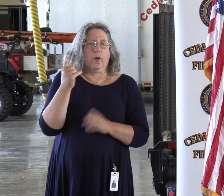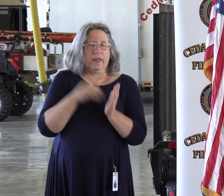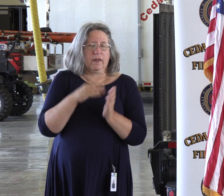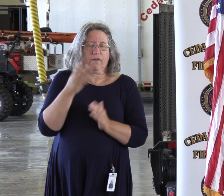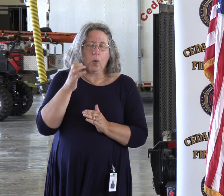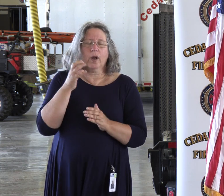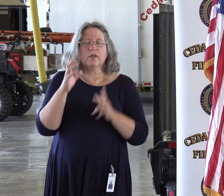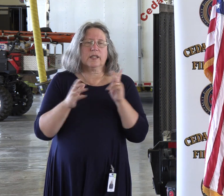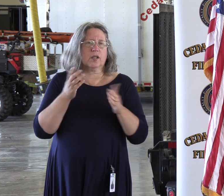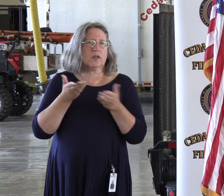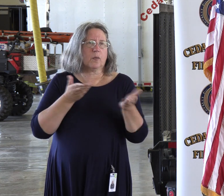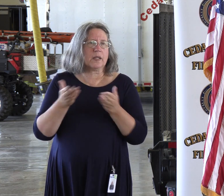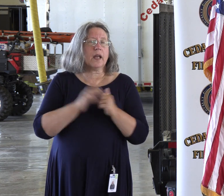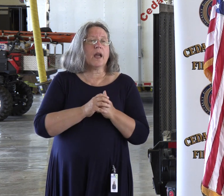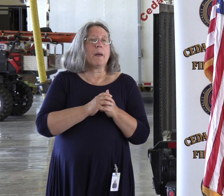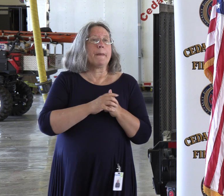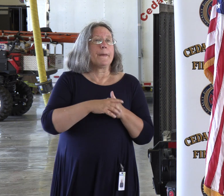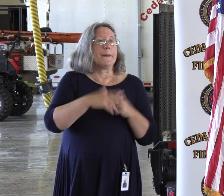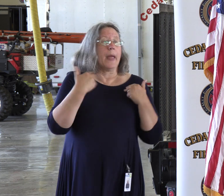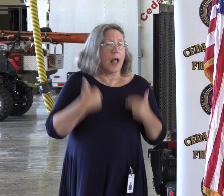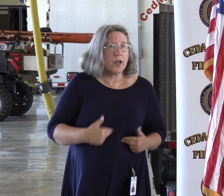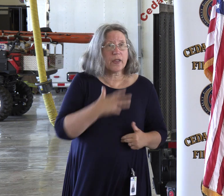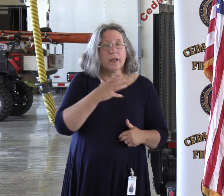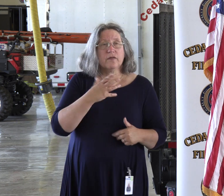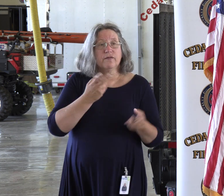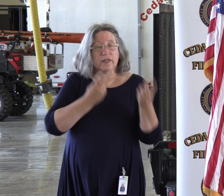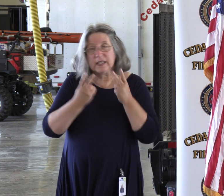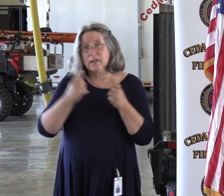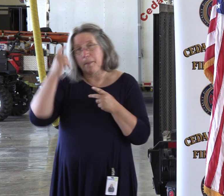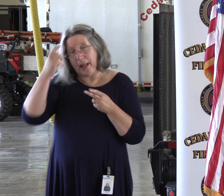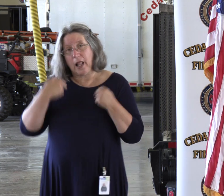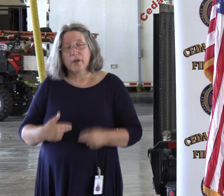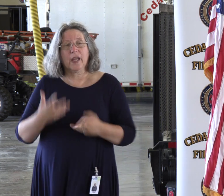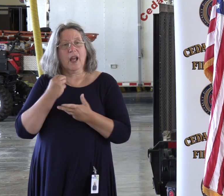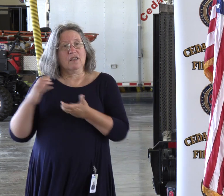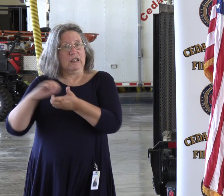and disability integration checks. So, and that's all being done with